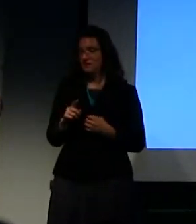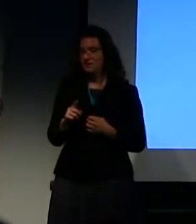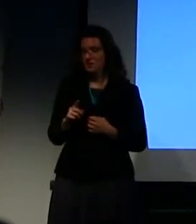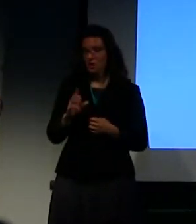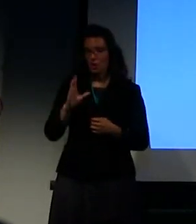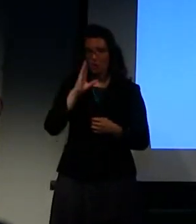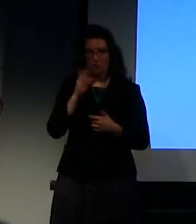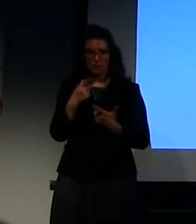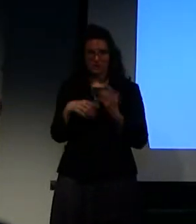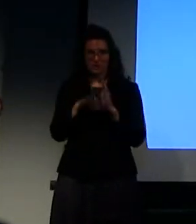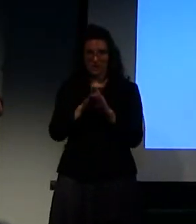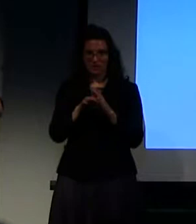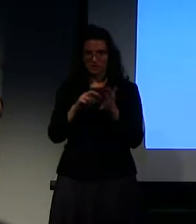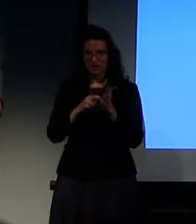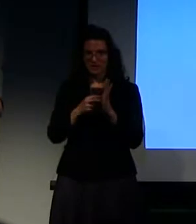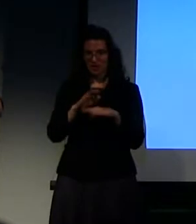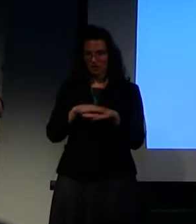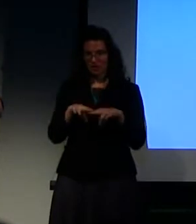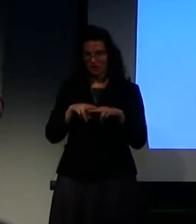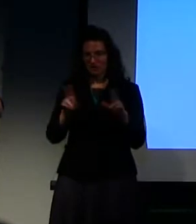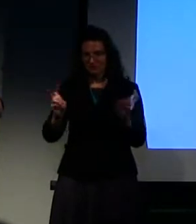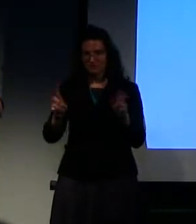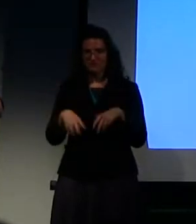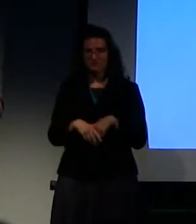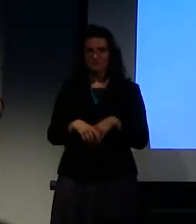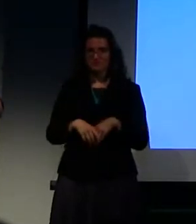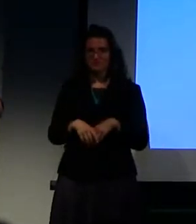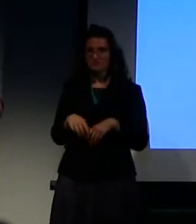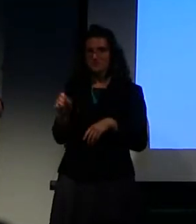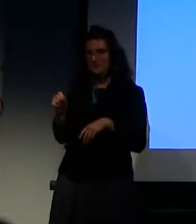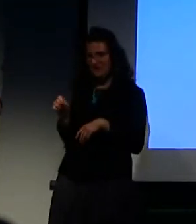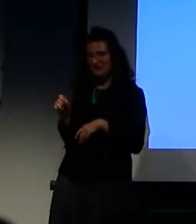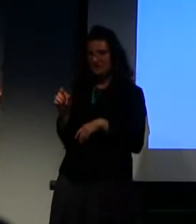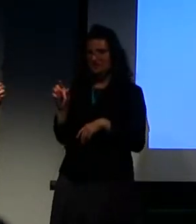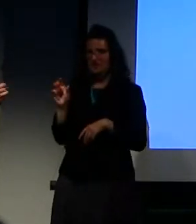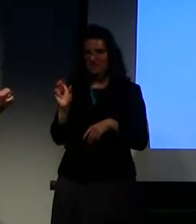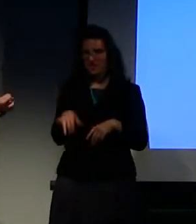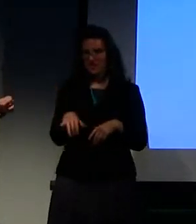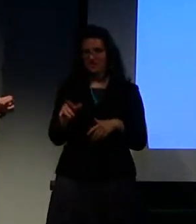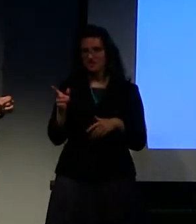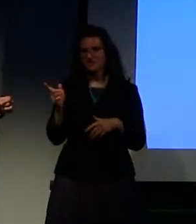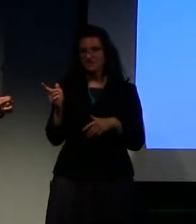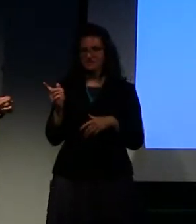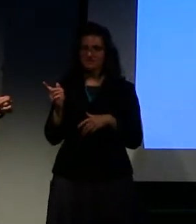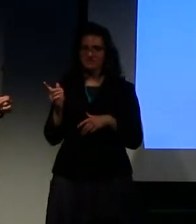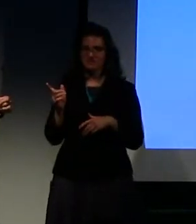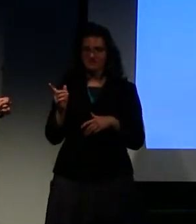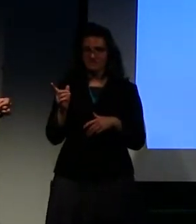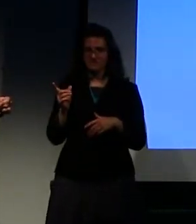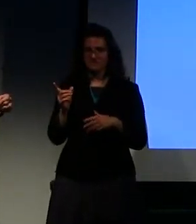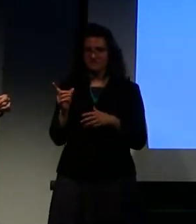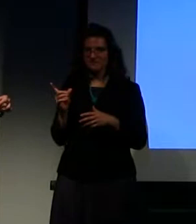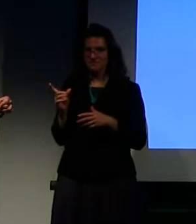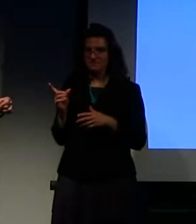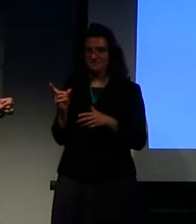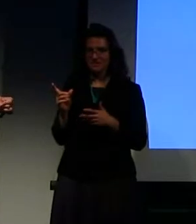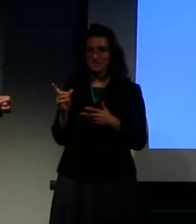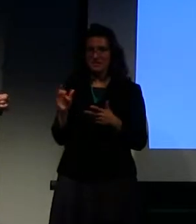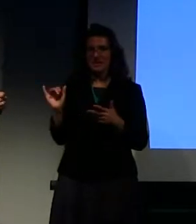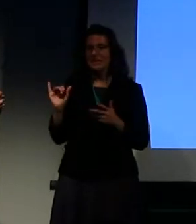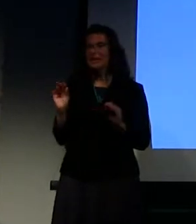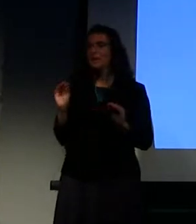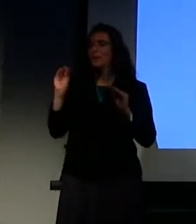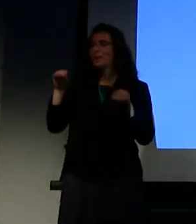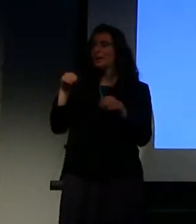do? found meaning on the train. Yeah. Sort of. And that speaks to, you know, Right. like put